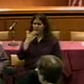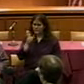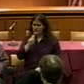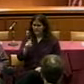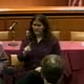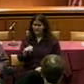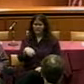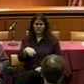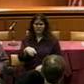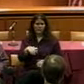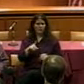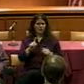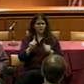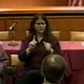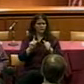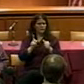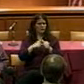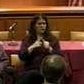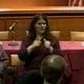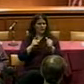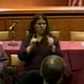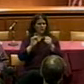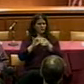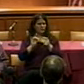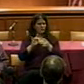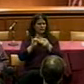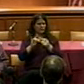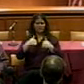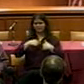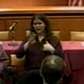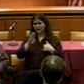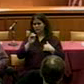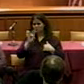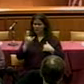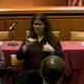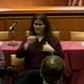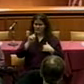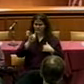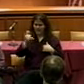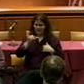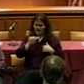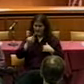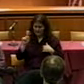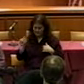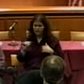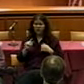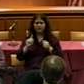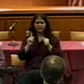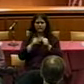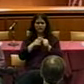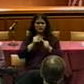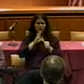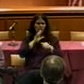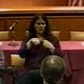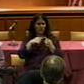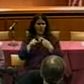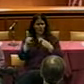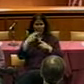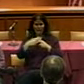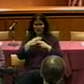First, I'd like to address Brian Daly, AT&T. First, I would like to address what you mentioned as the minority viewpoints in the